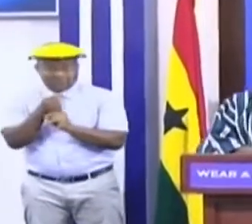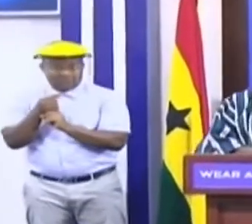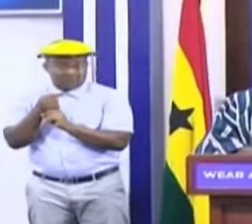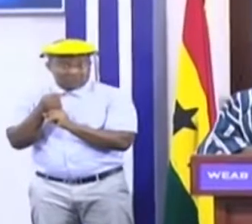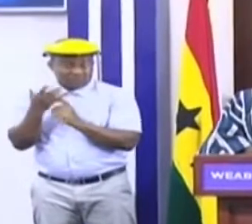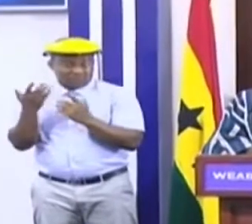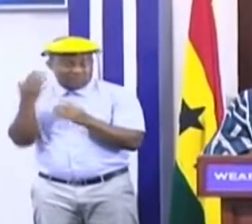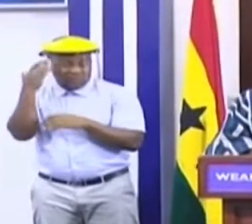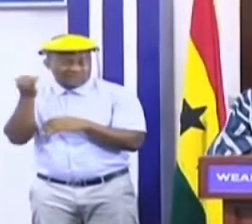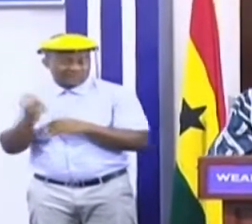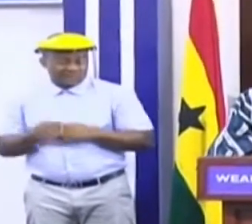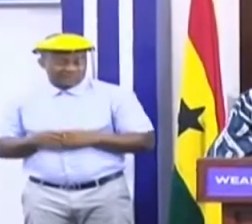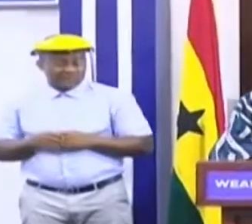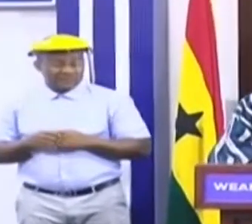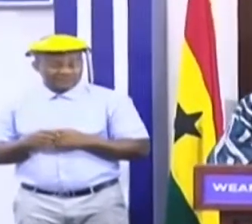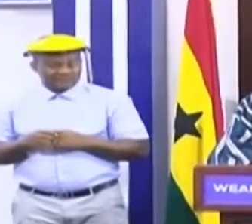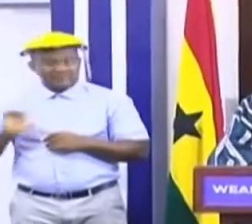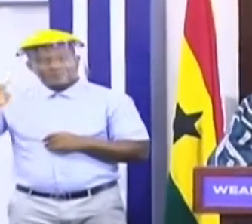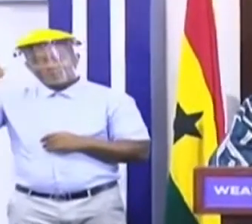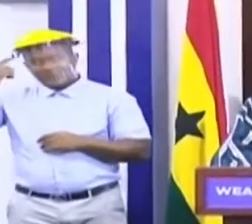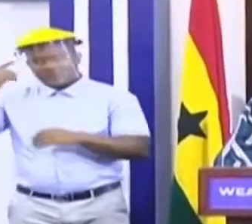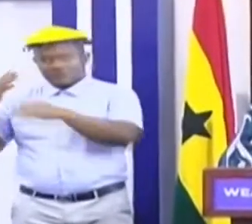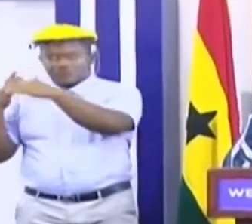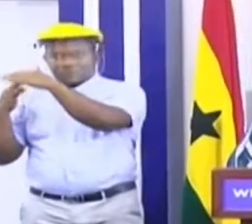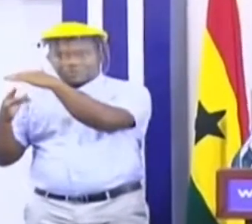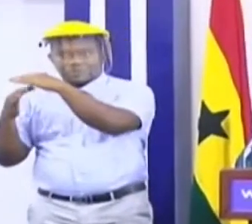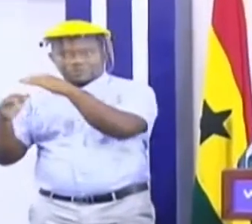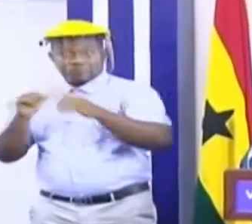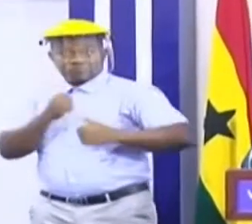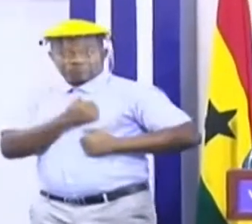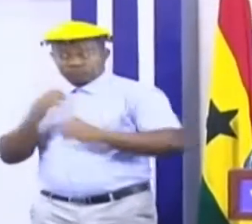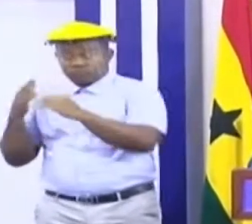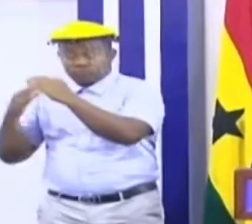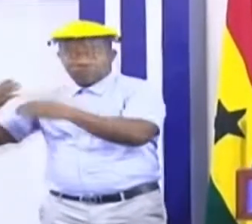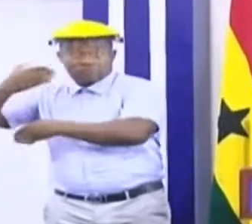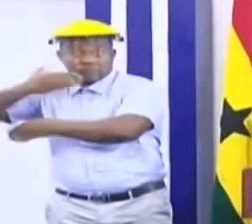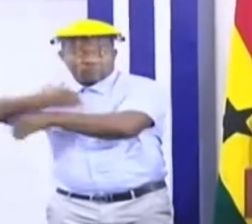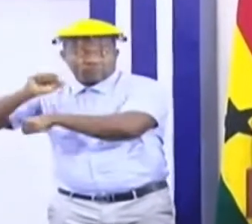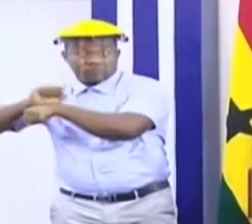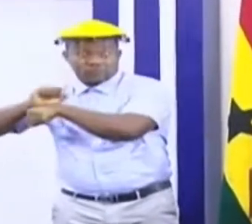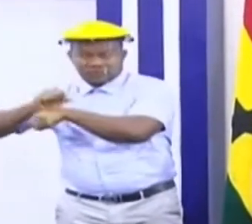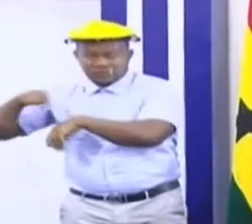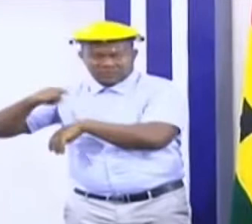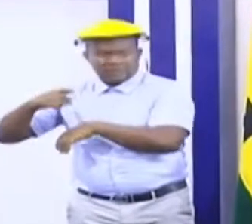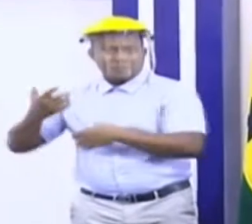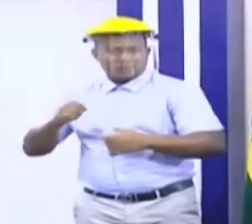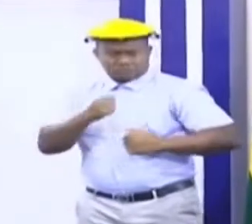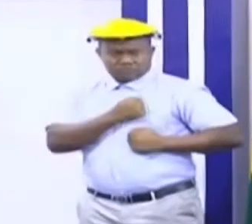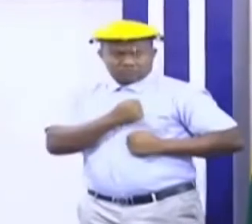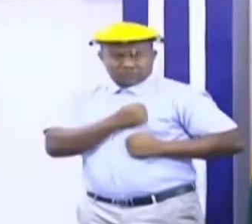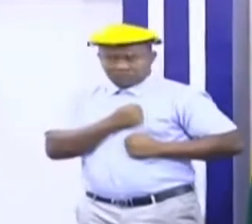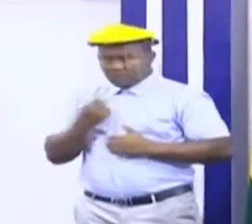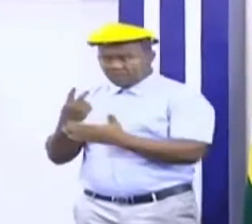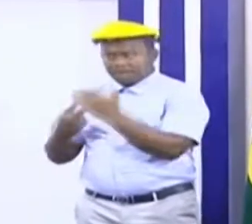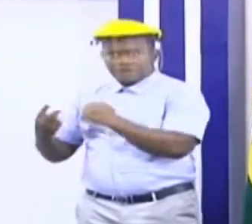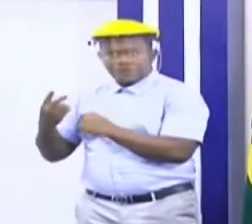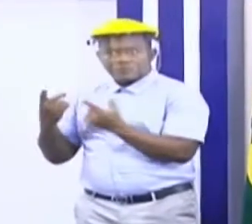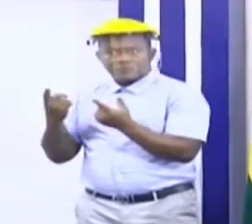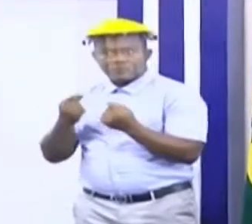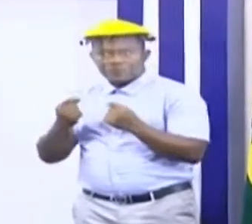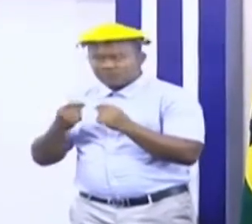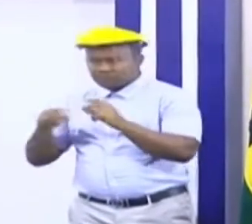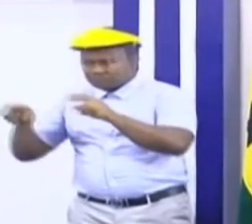that is because the Ghana Immigration Service and the Ghana Armed Forces have significantly stepped up